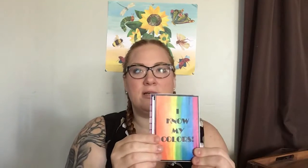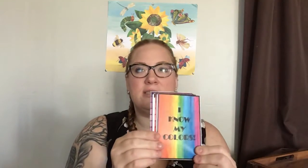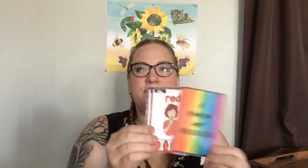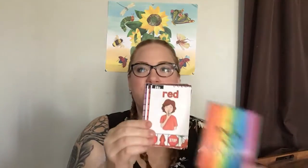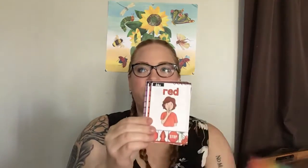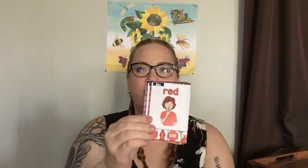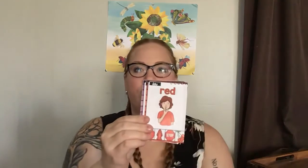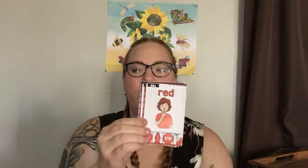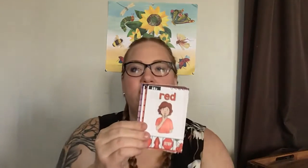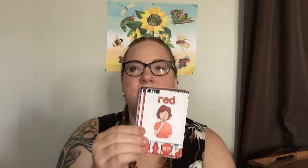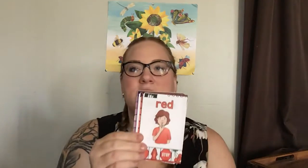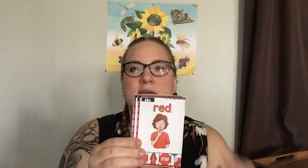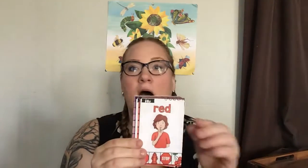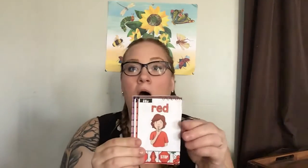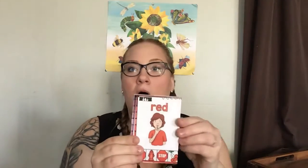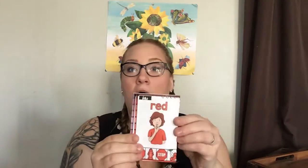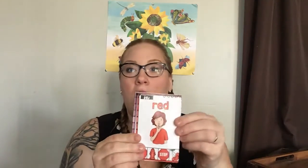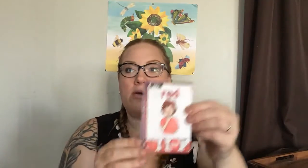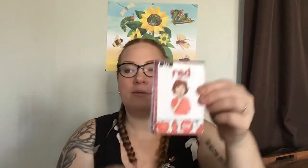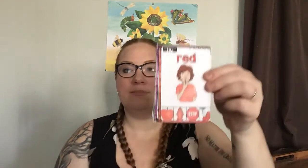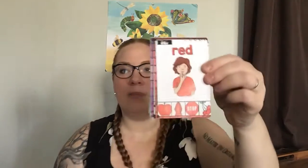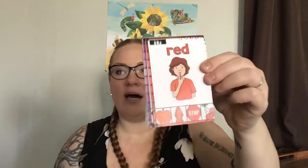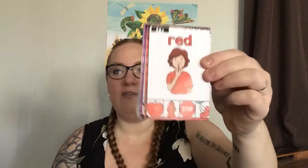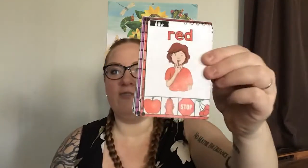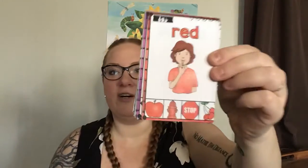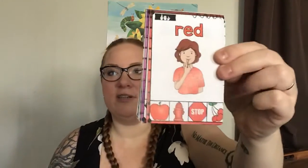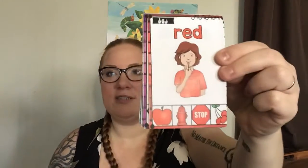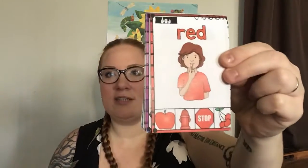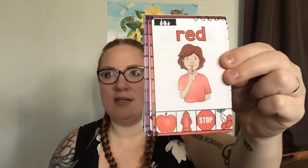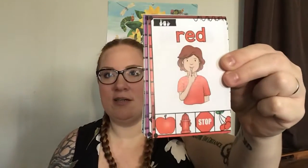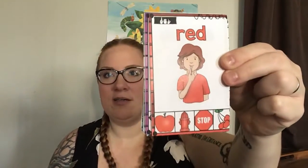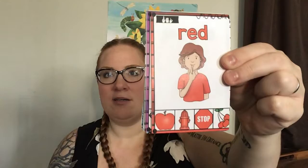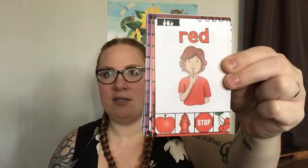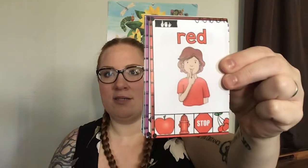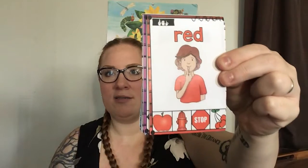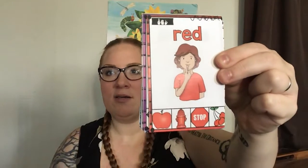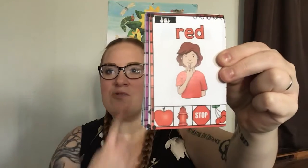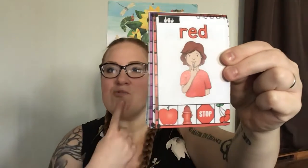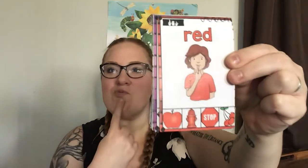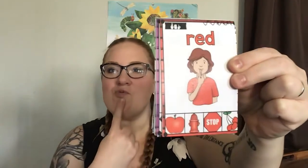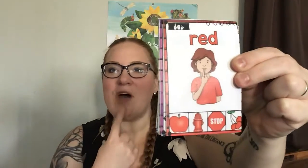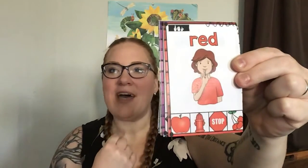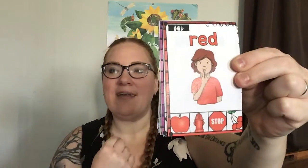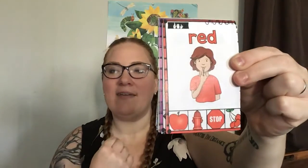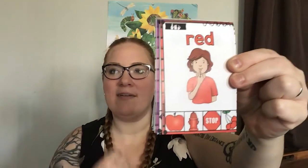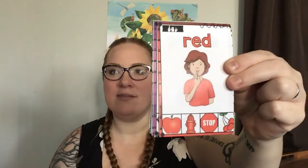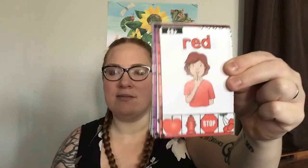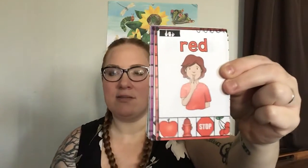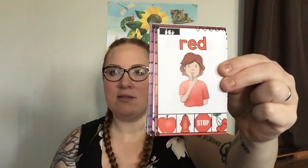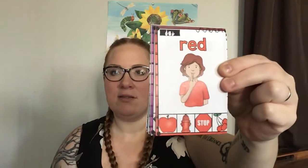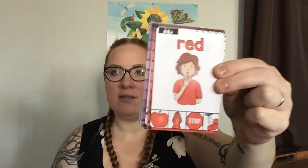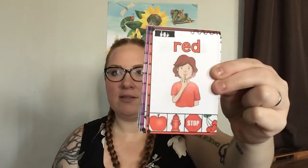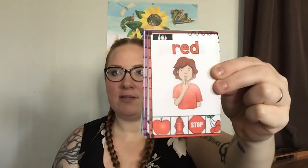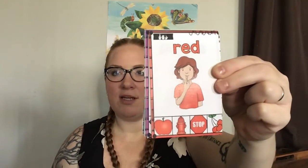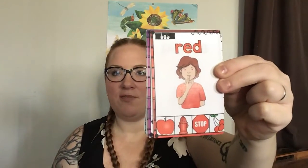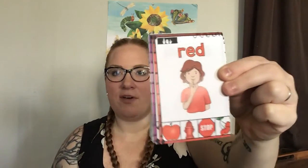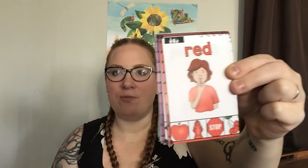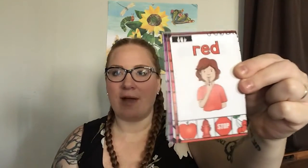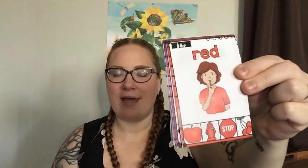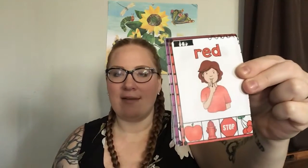see what the first one is. My first red. Can you find red